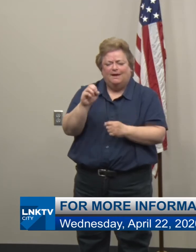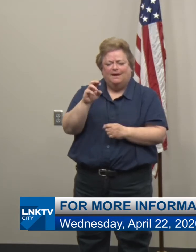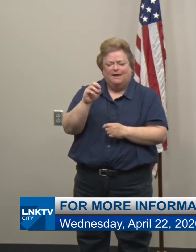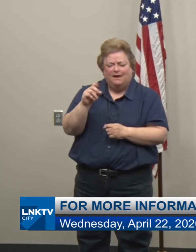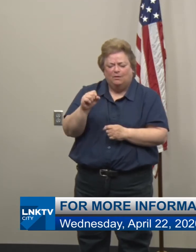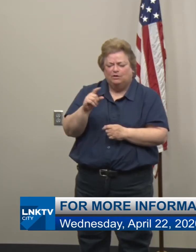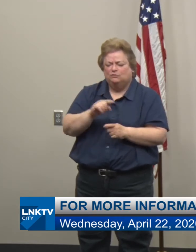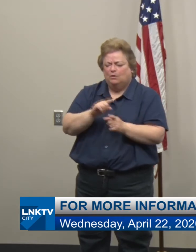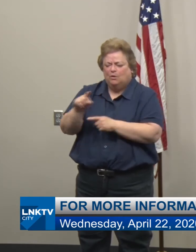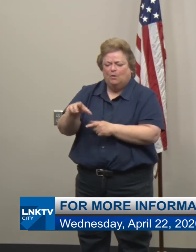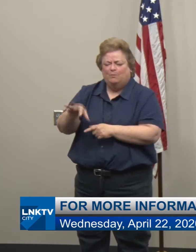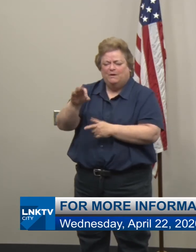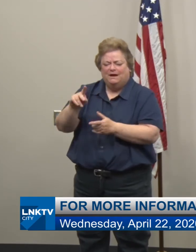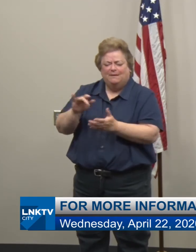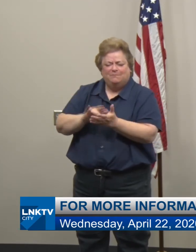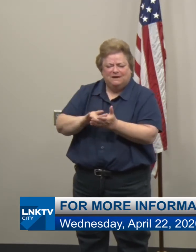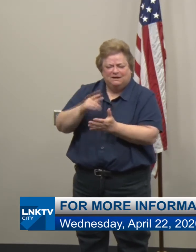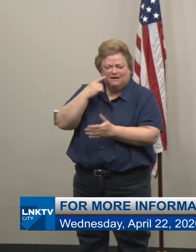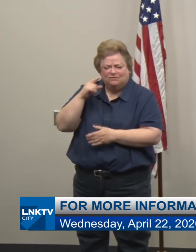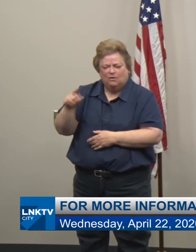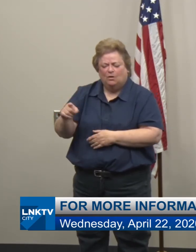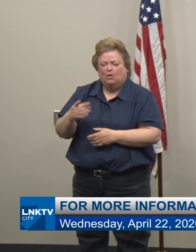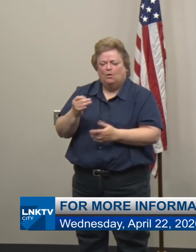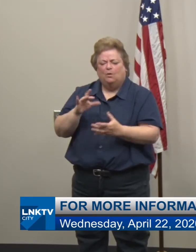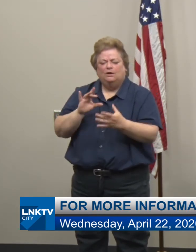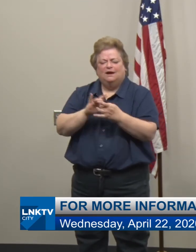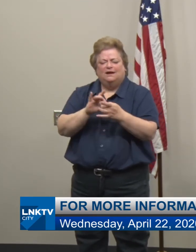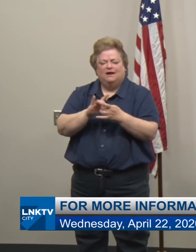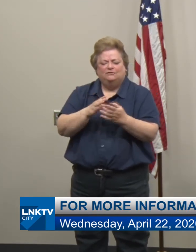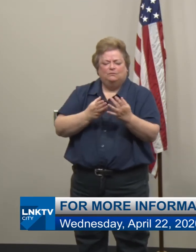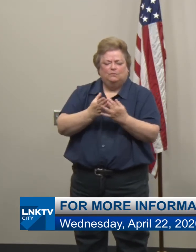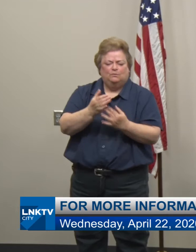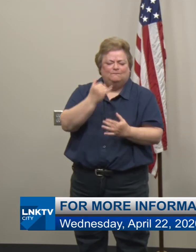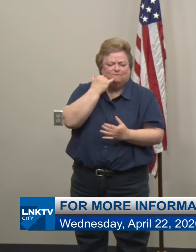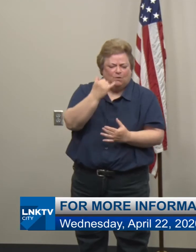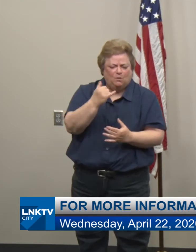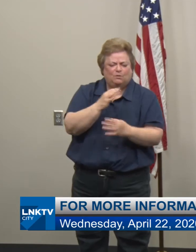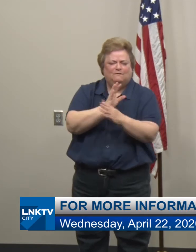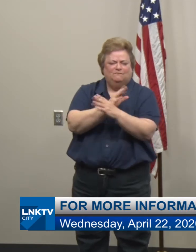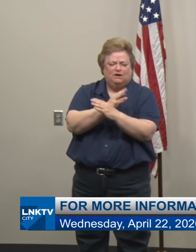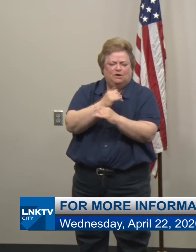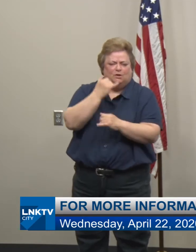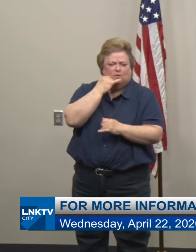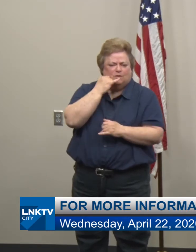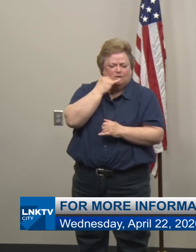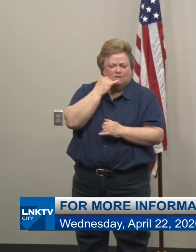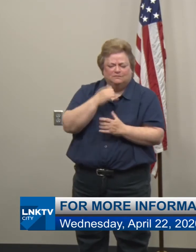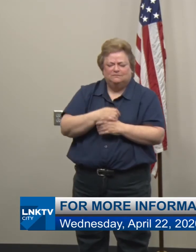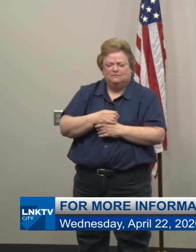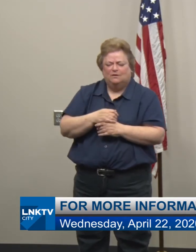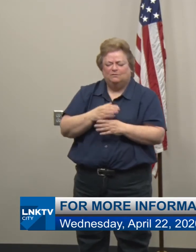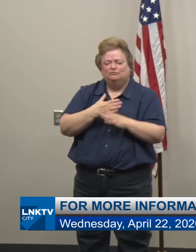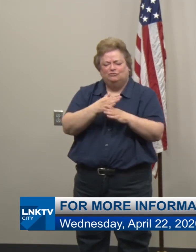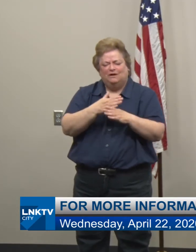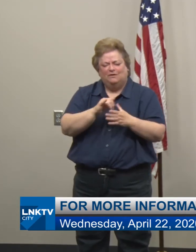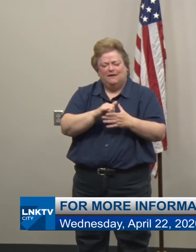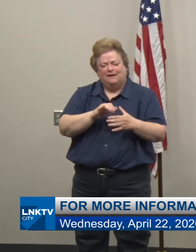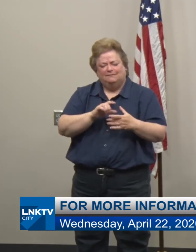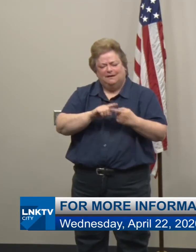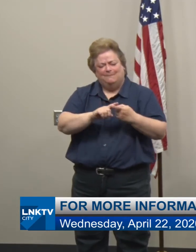medication pickups, as well as connection through phone and video calls, just generally companionship, which is so important during this